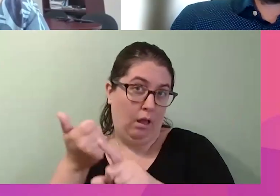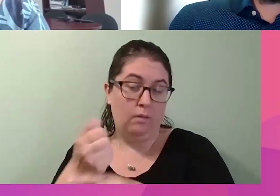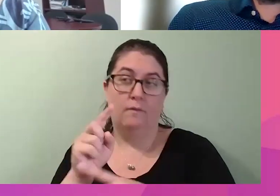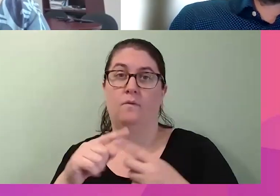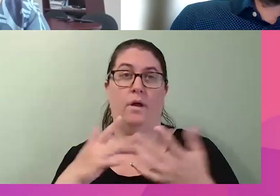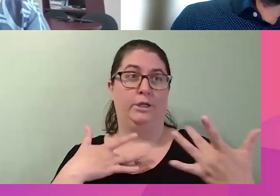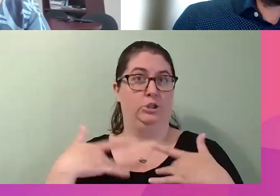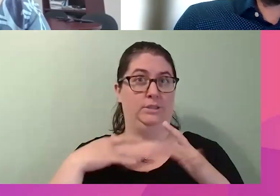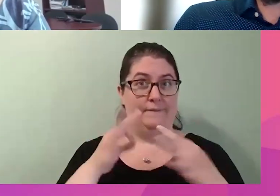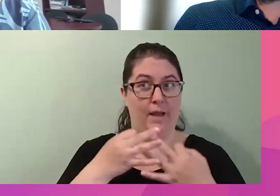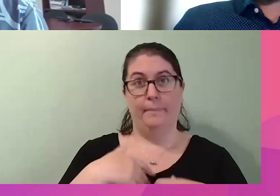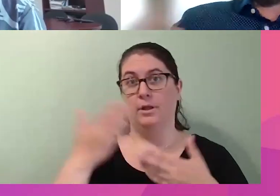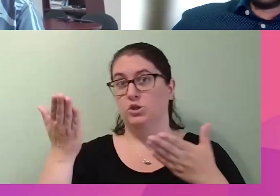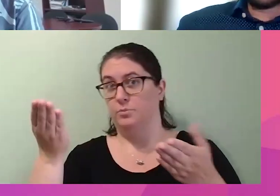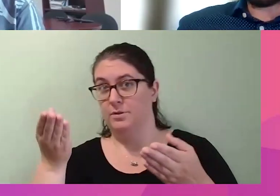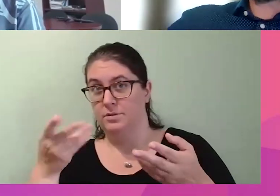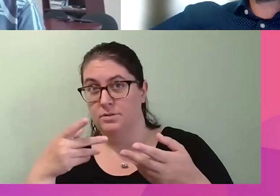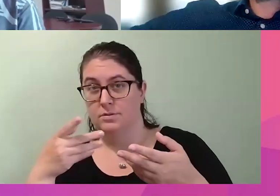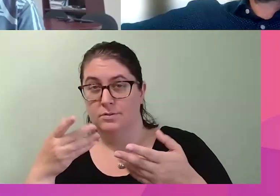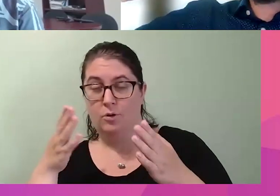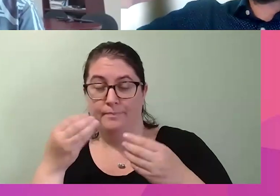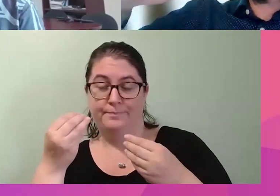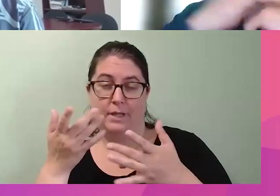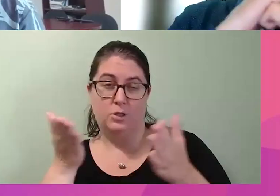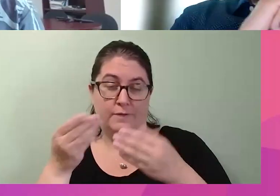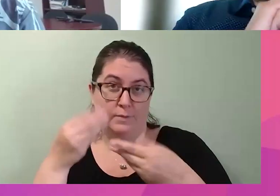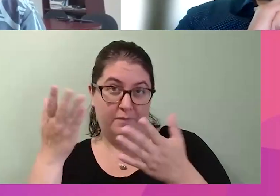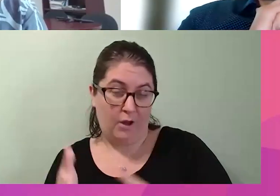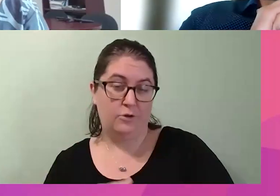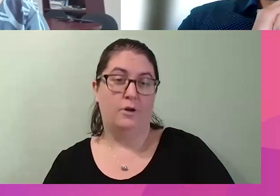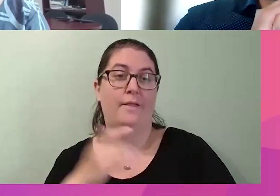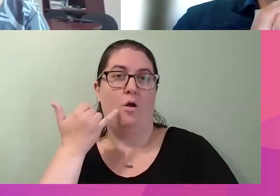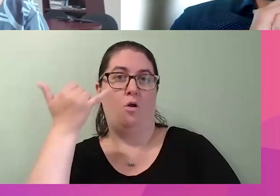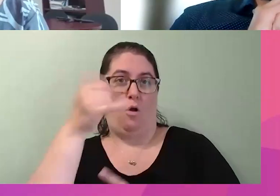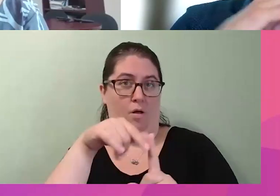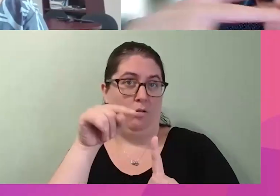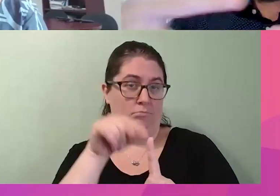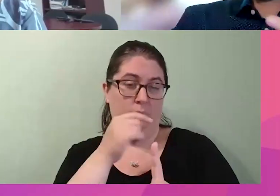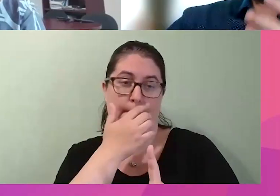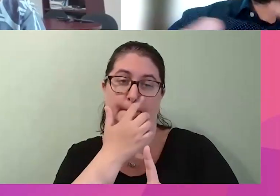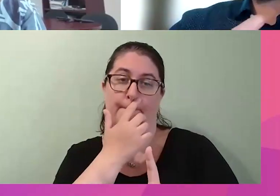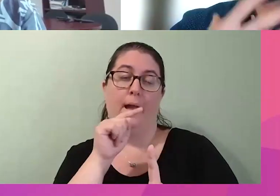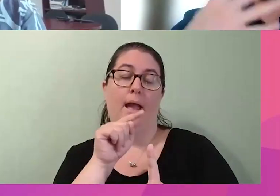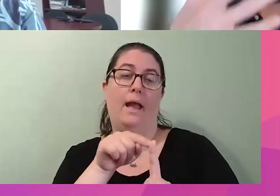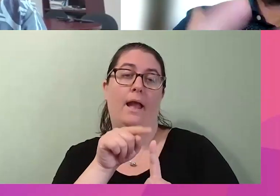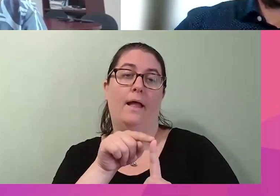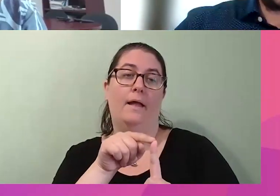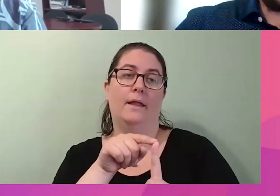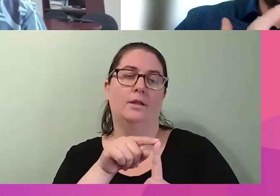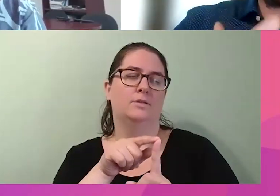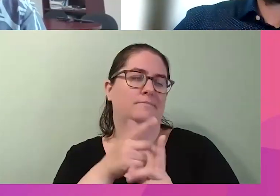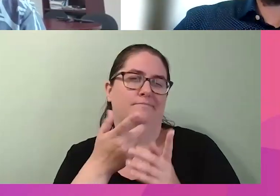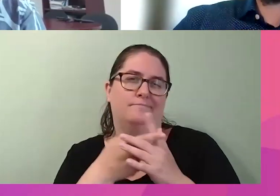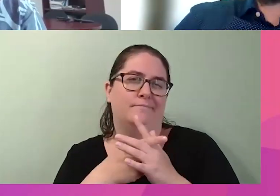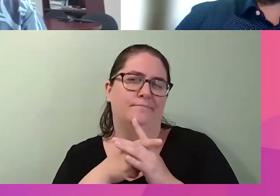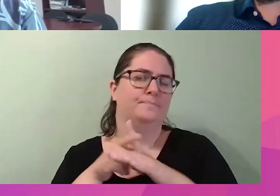concerned family members, service providers. They call into this line, and then there's this sort of initial